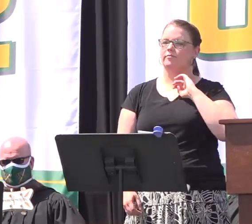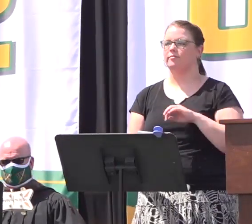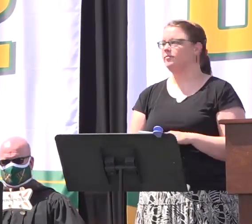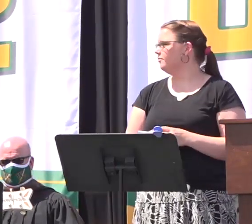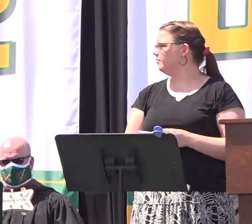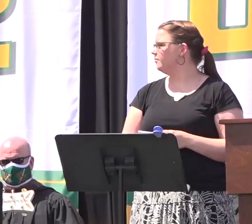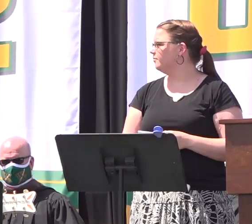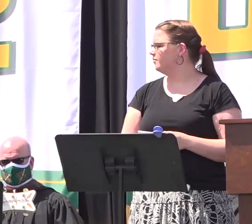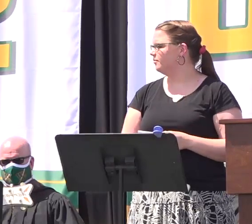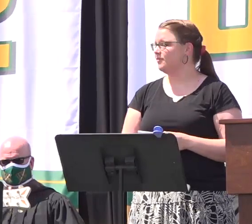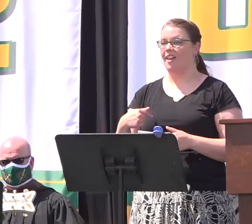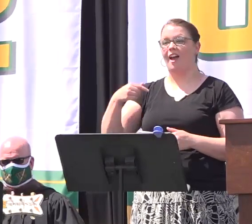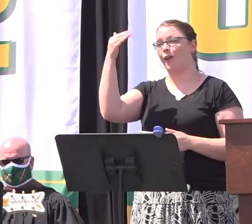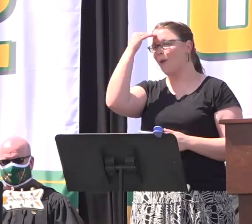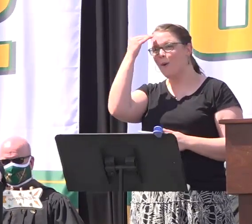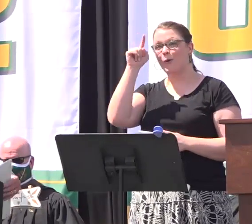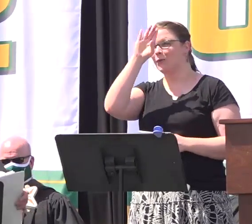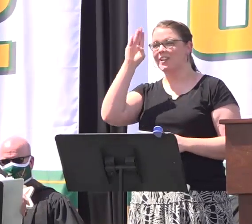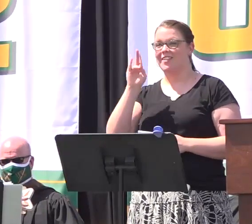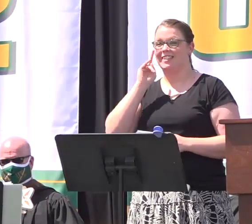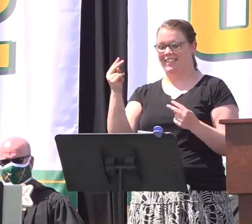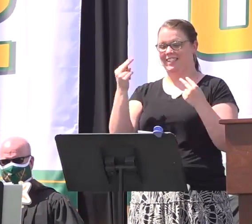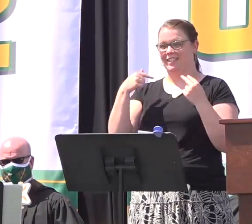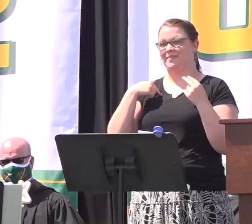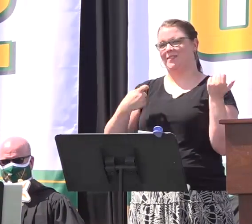I know you've never seen this before.